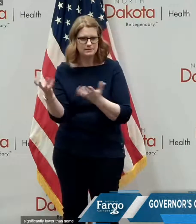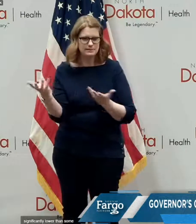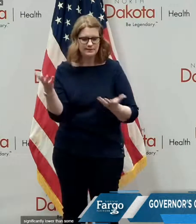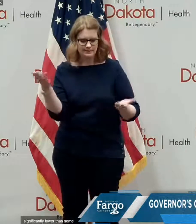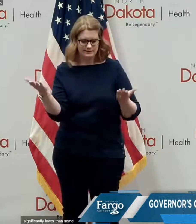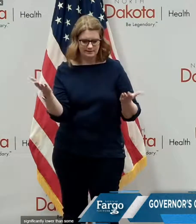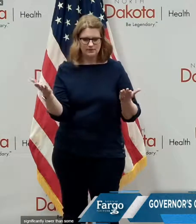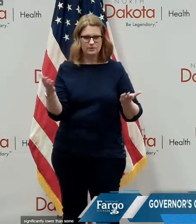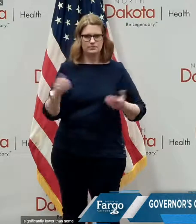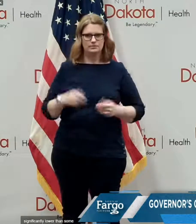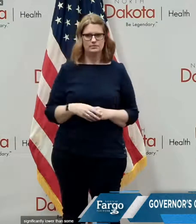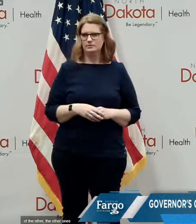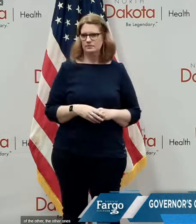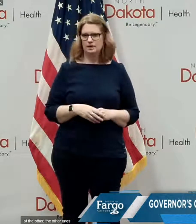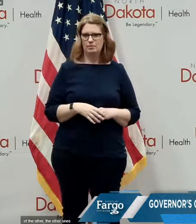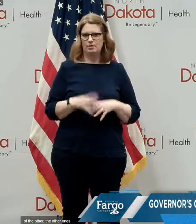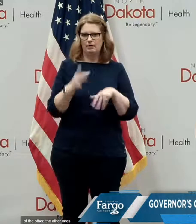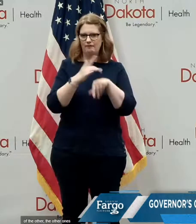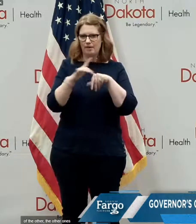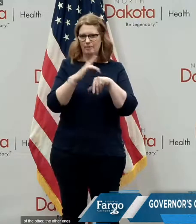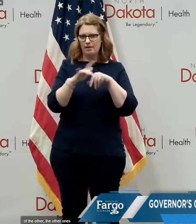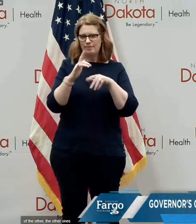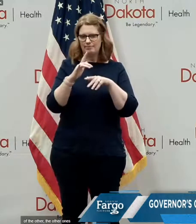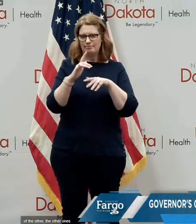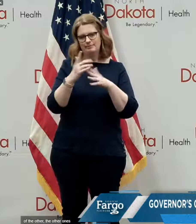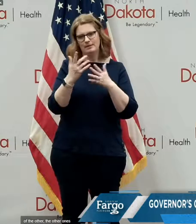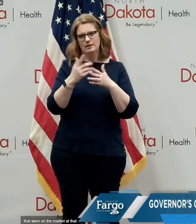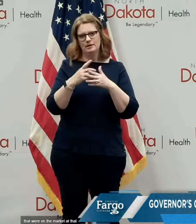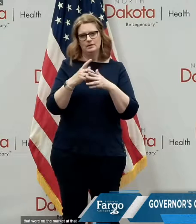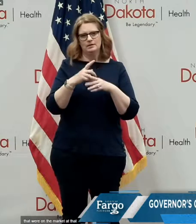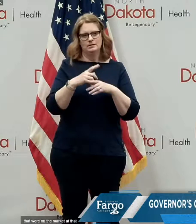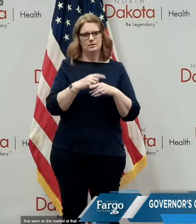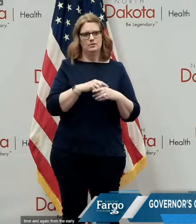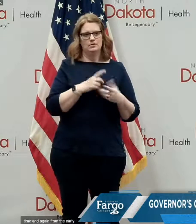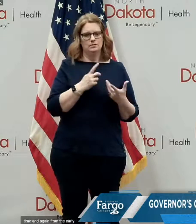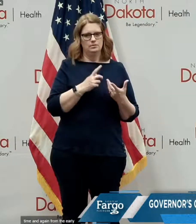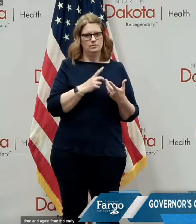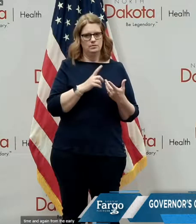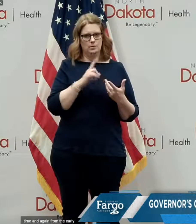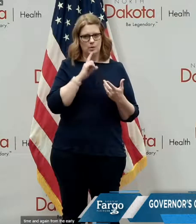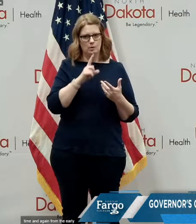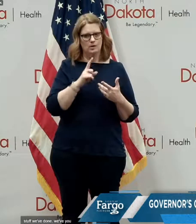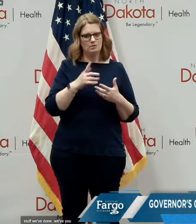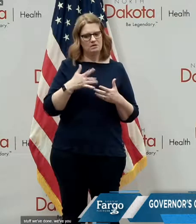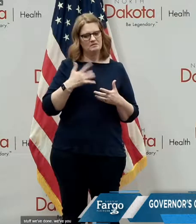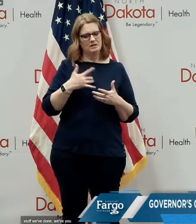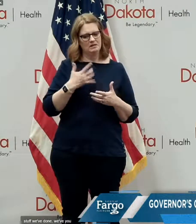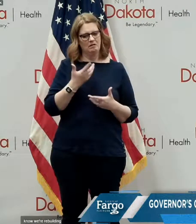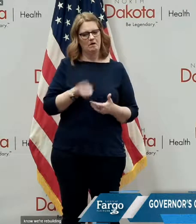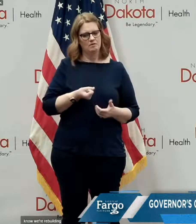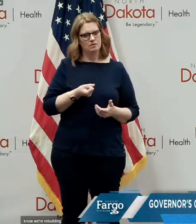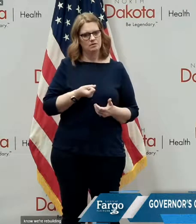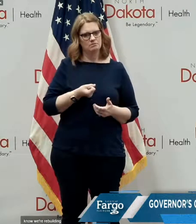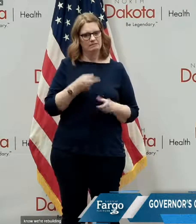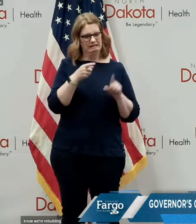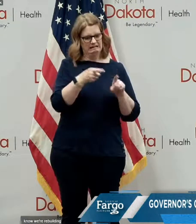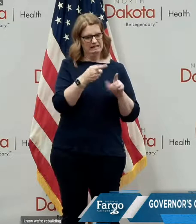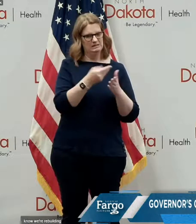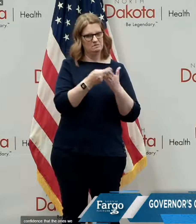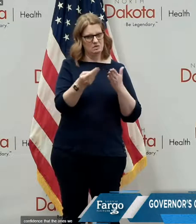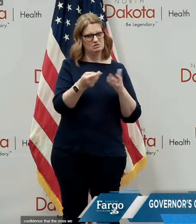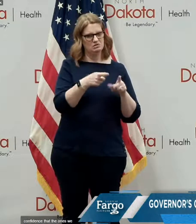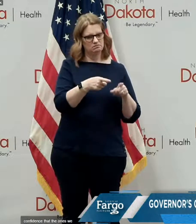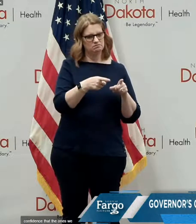ones that were on the market at that time. And again, from the early stuff we've done, we're building confidence that the ones we purchased are going to